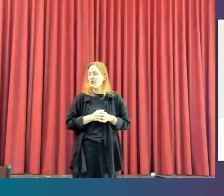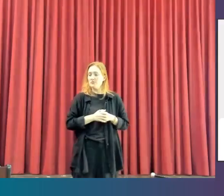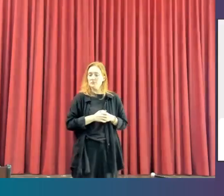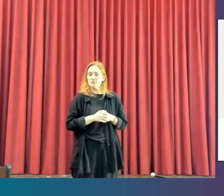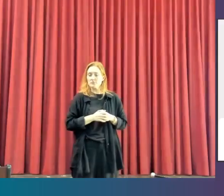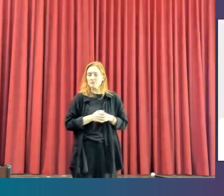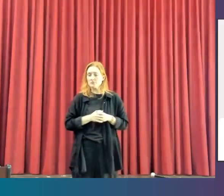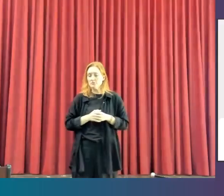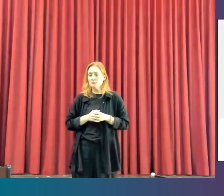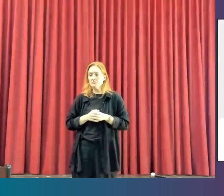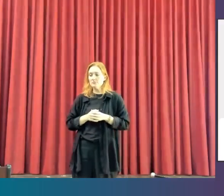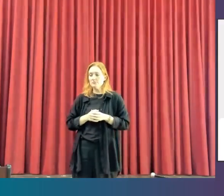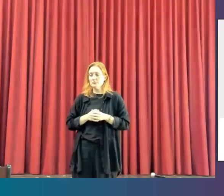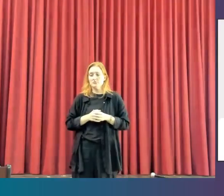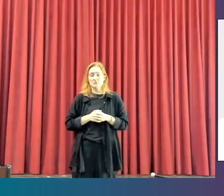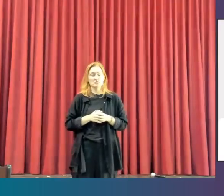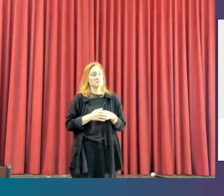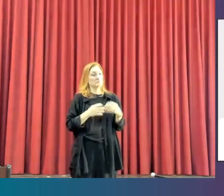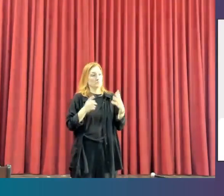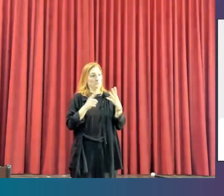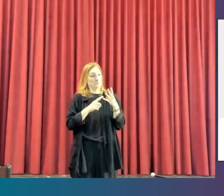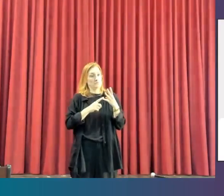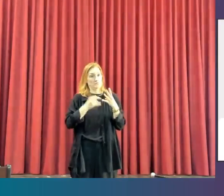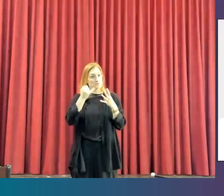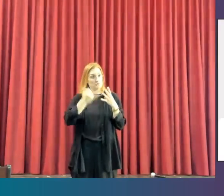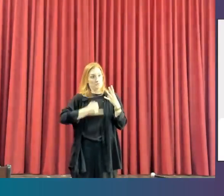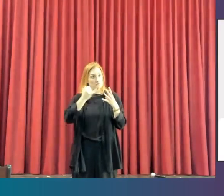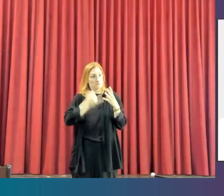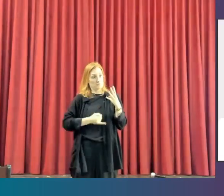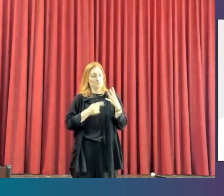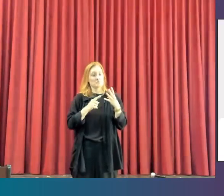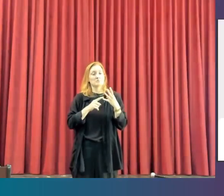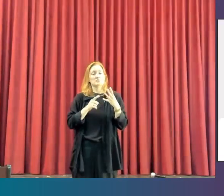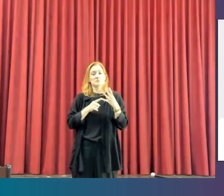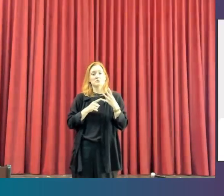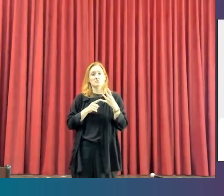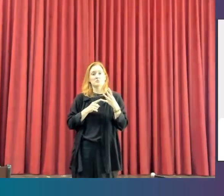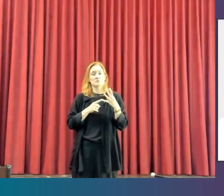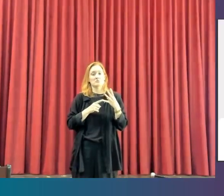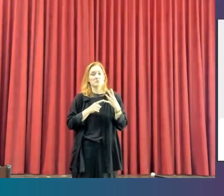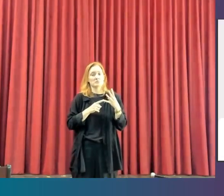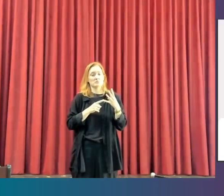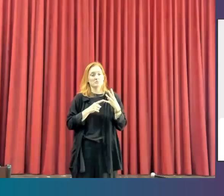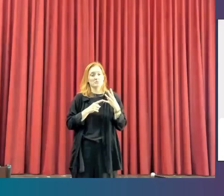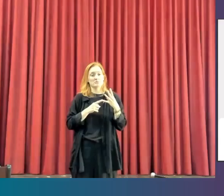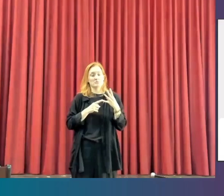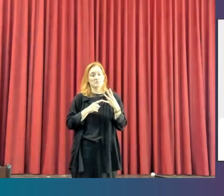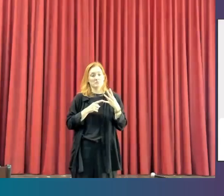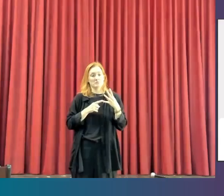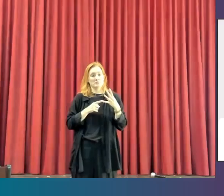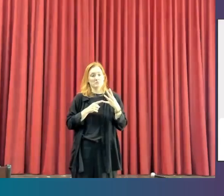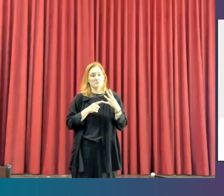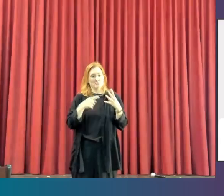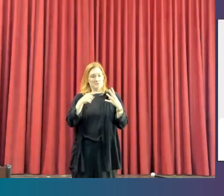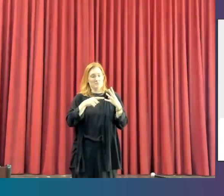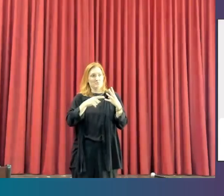And the other thing that they can consider, the last thing, is will it not fundamentally change my